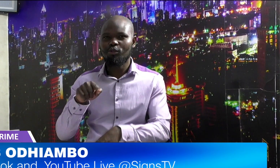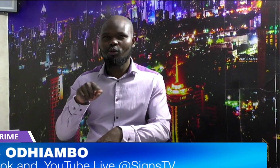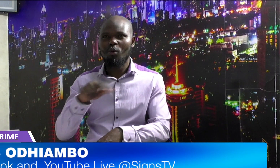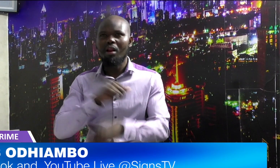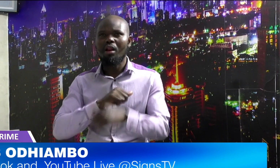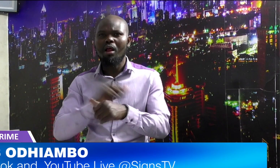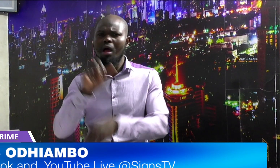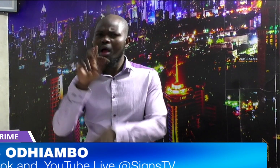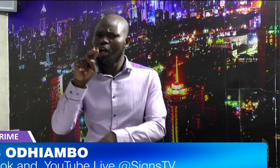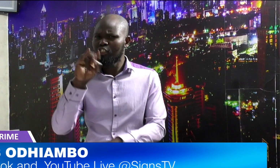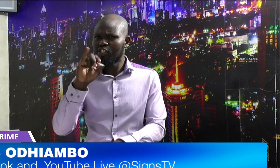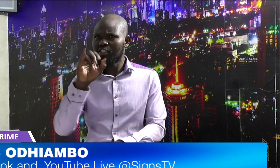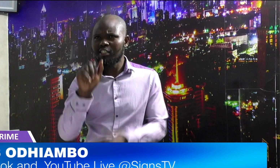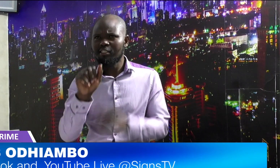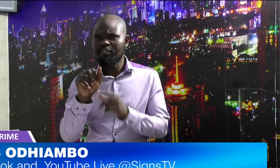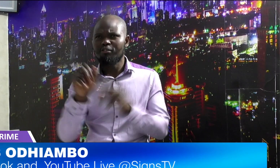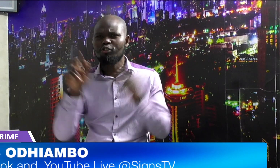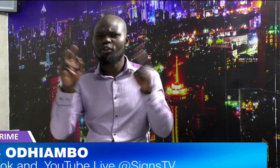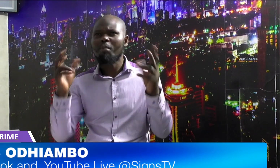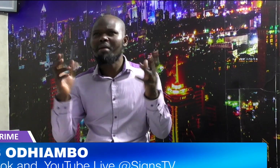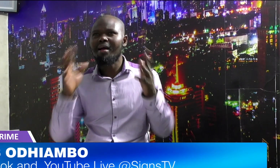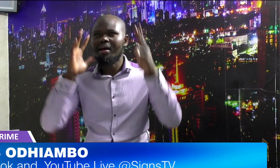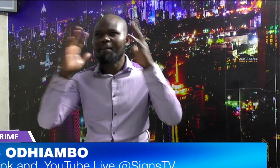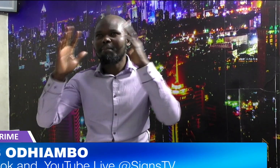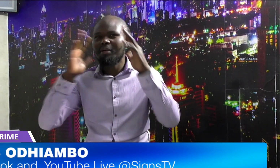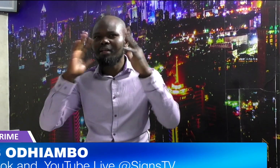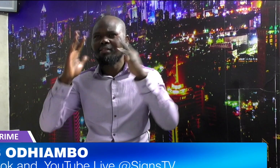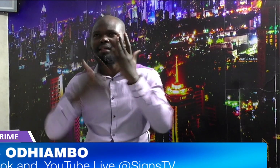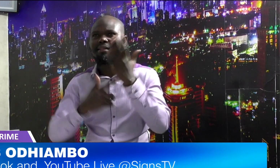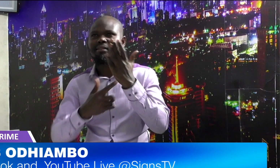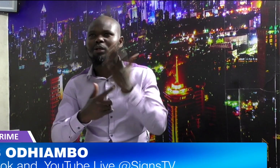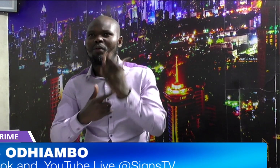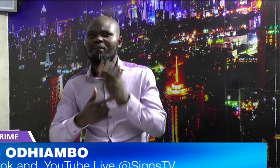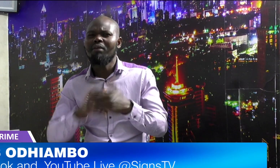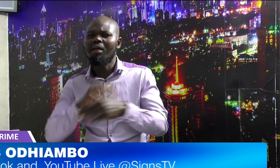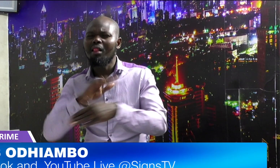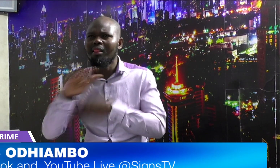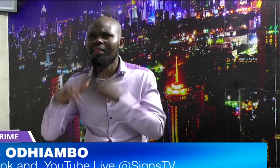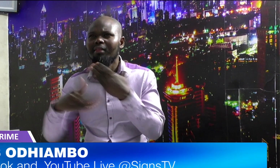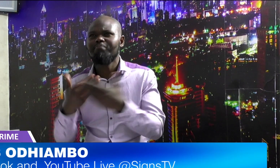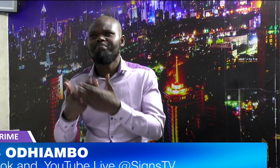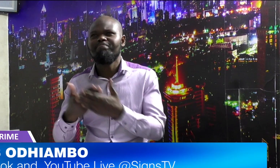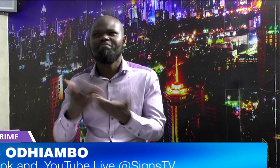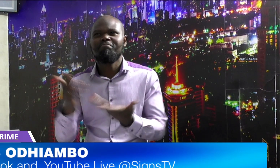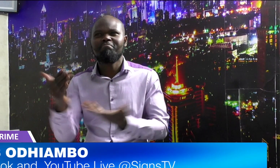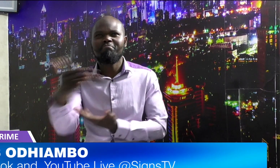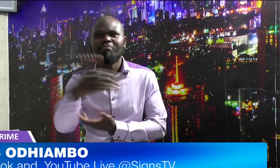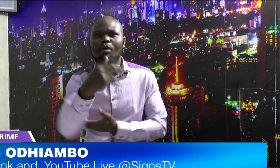Item, the National Irrigation Authority NIA has initiated the